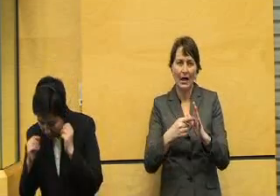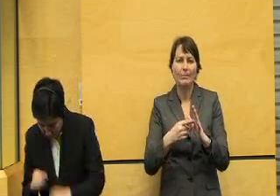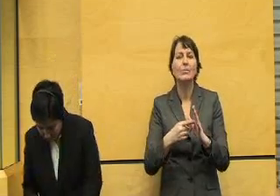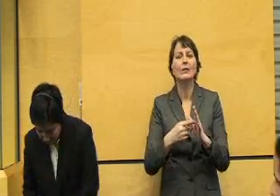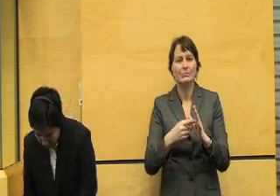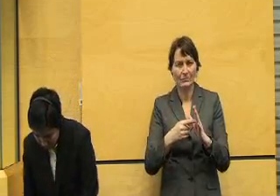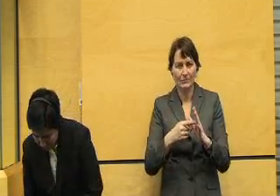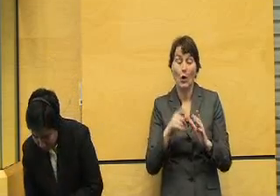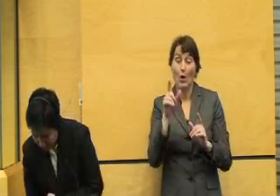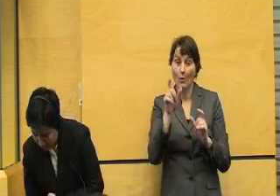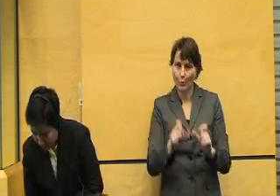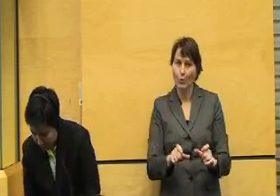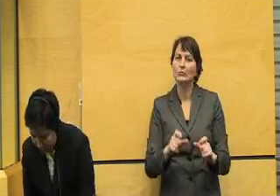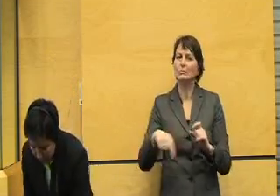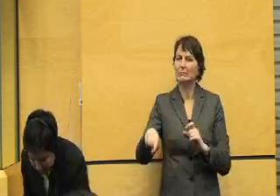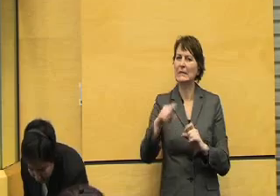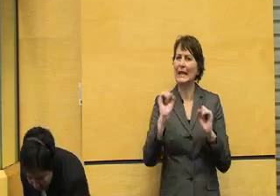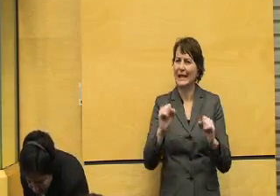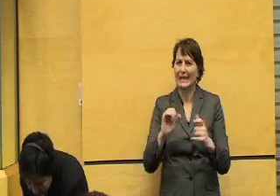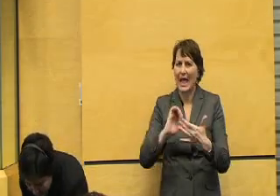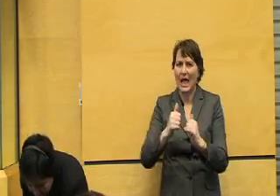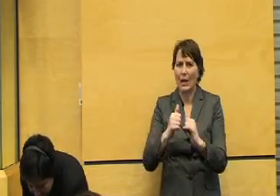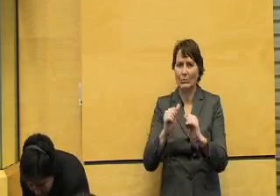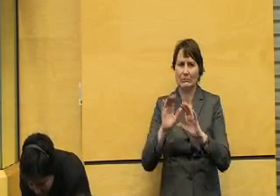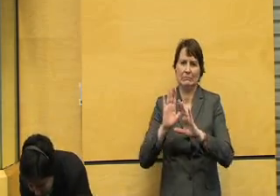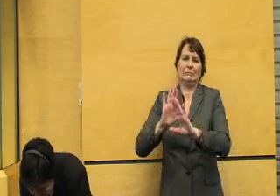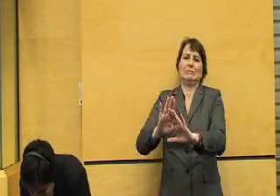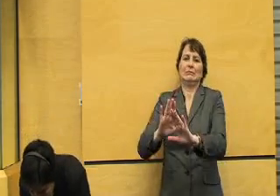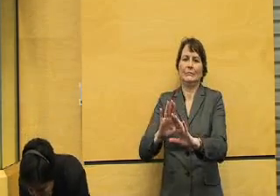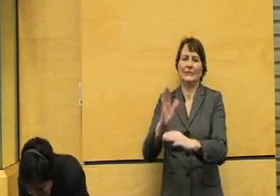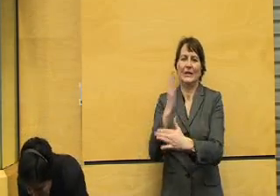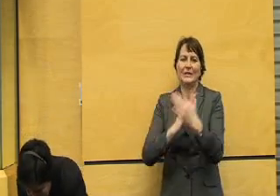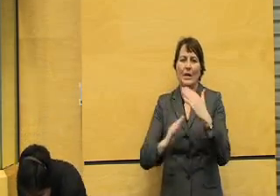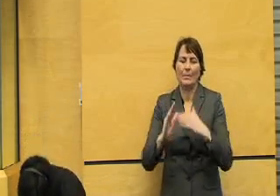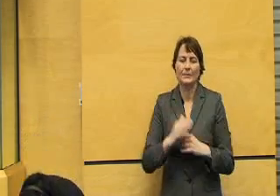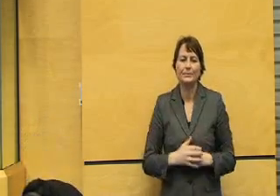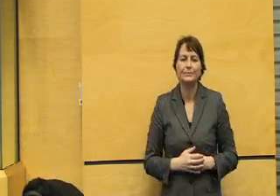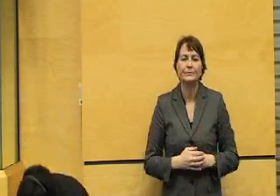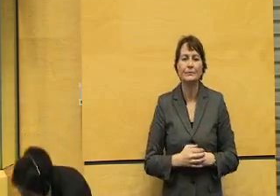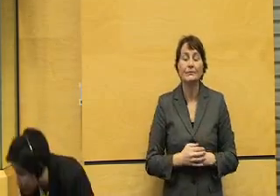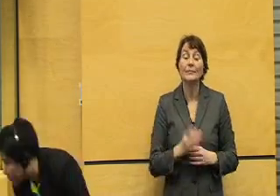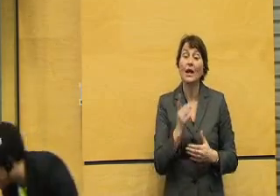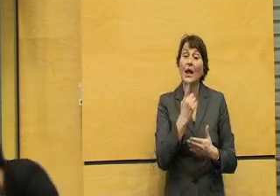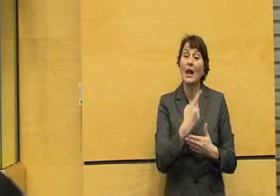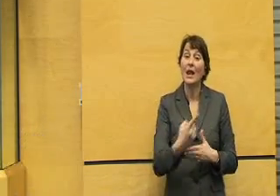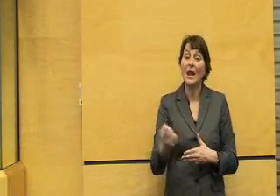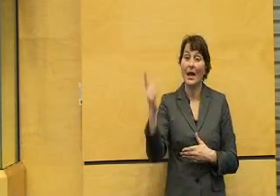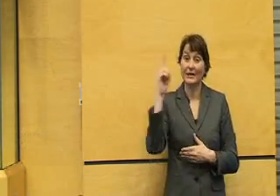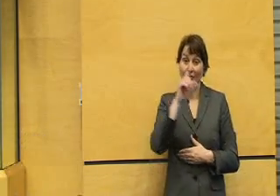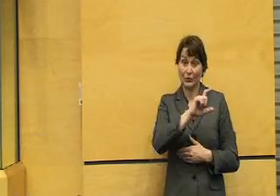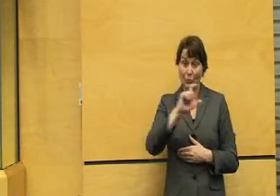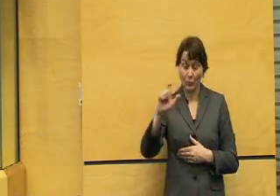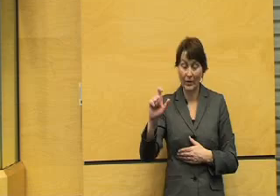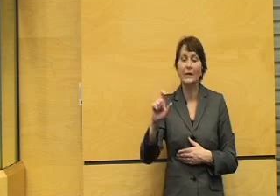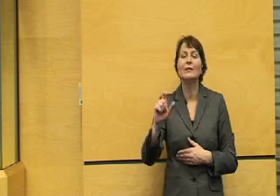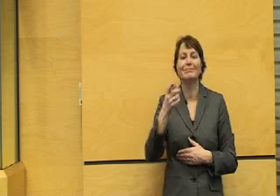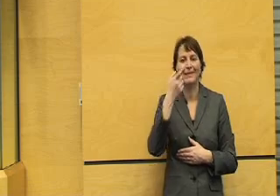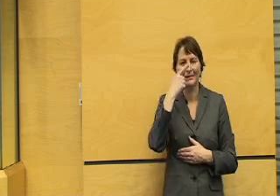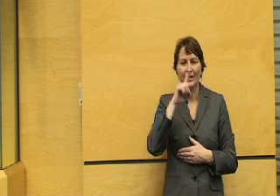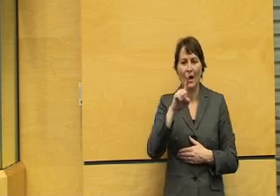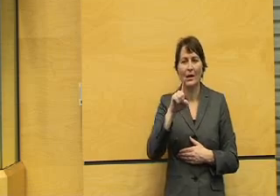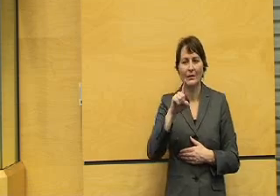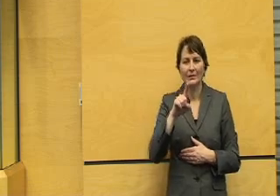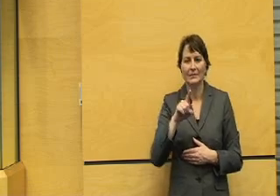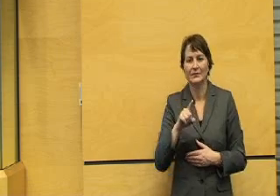risk of persons become disabled. Last week, Thailand deposited the